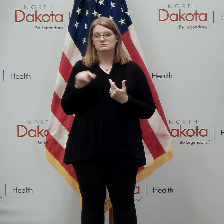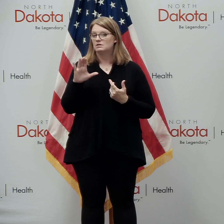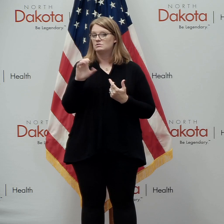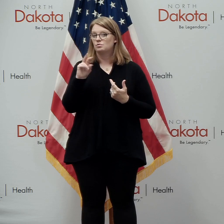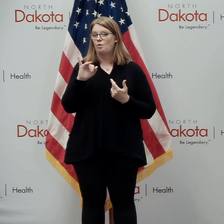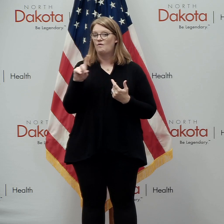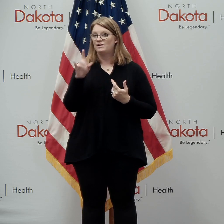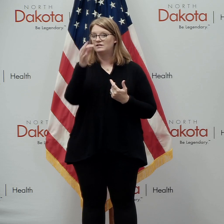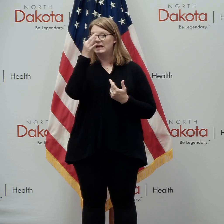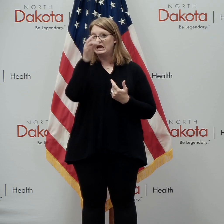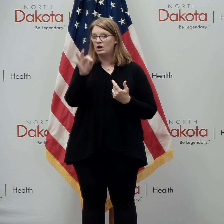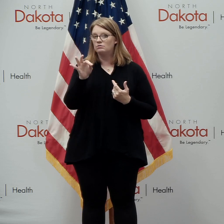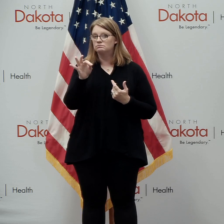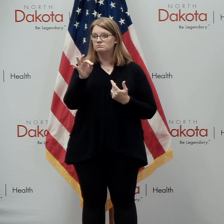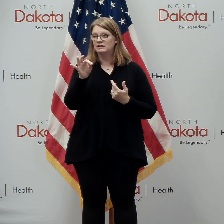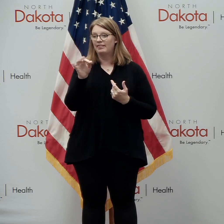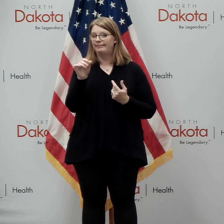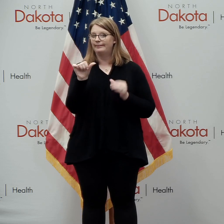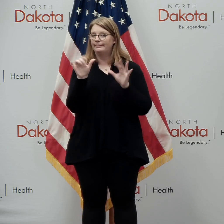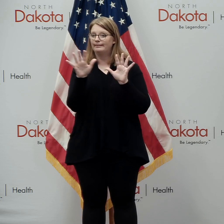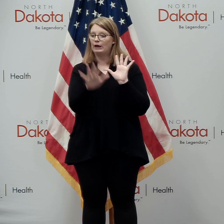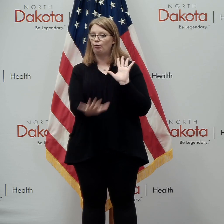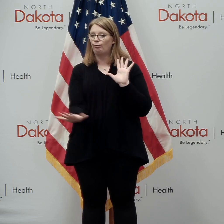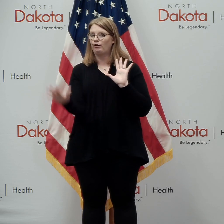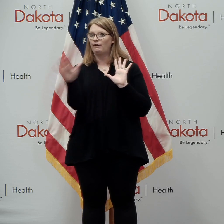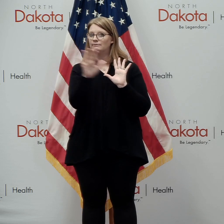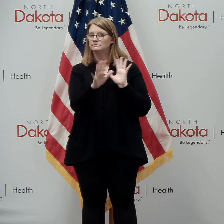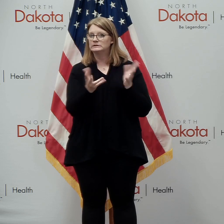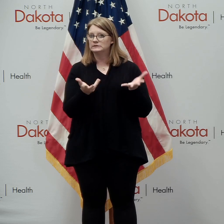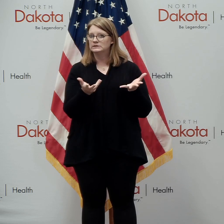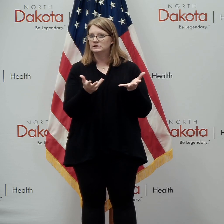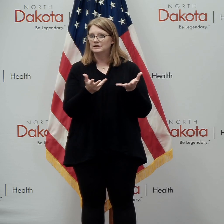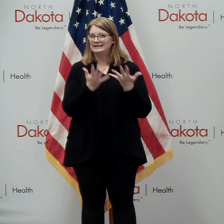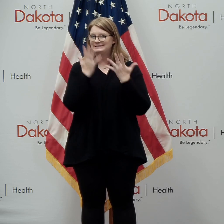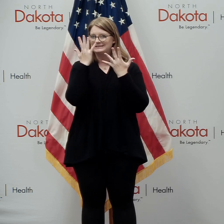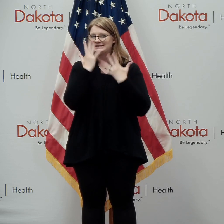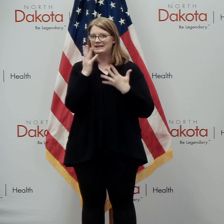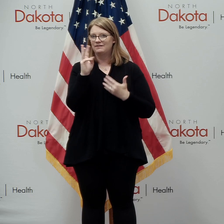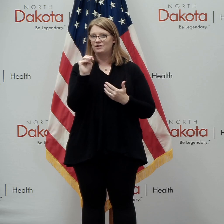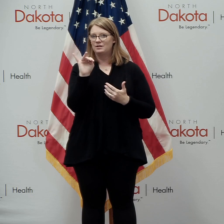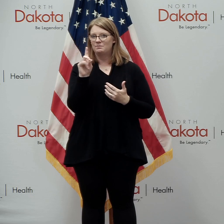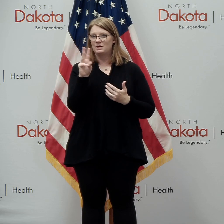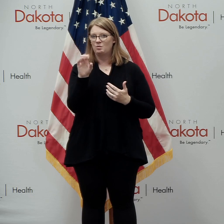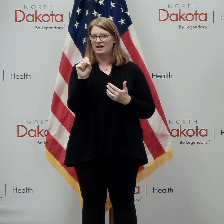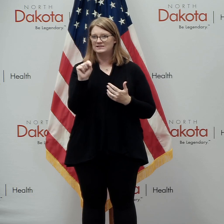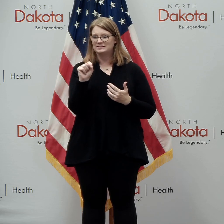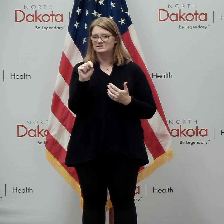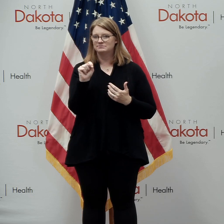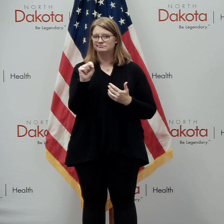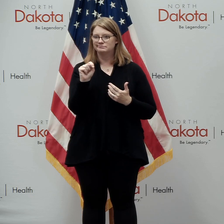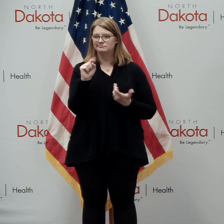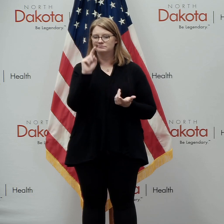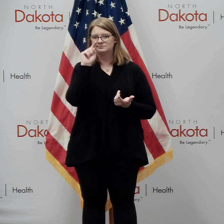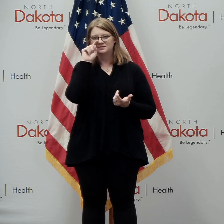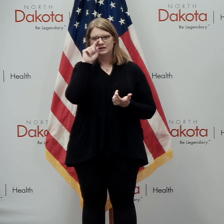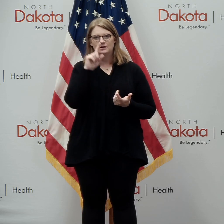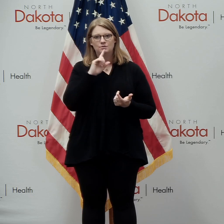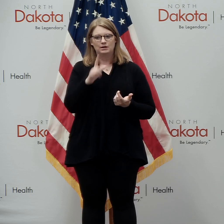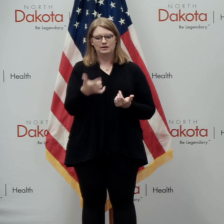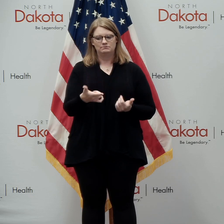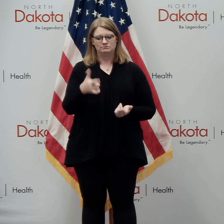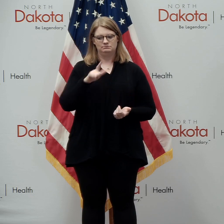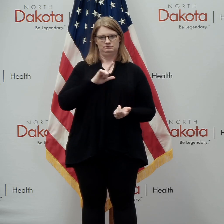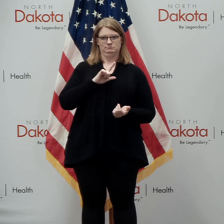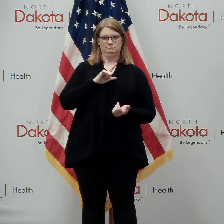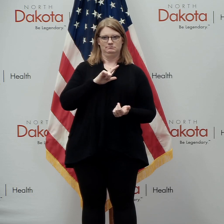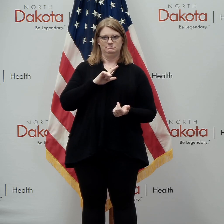got again, perhaps unfortunately for the Midwest, our turn to